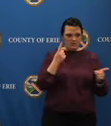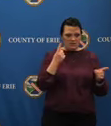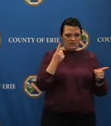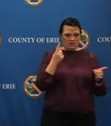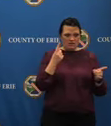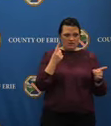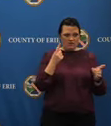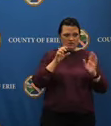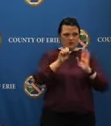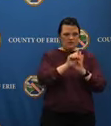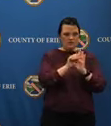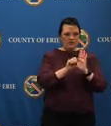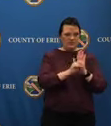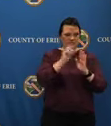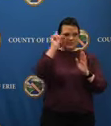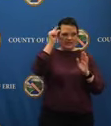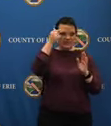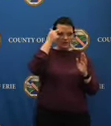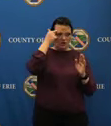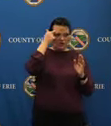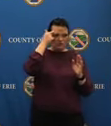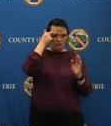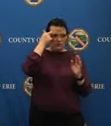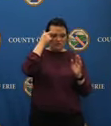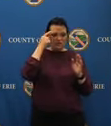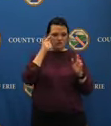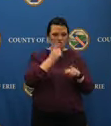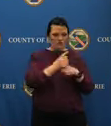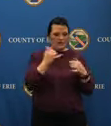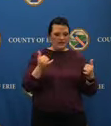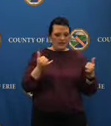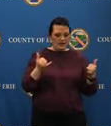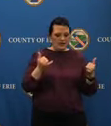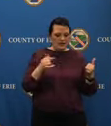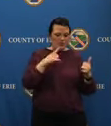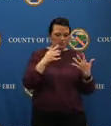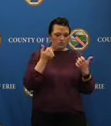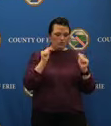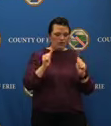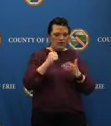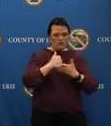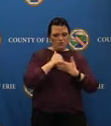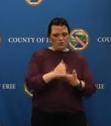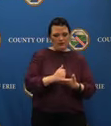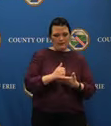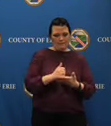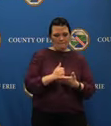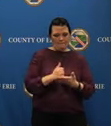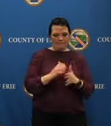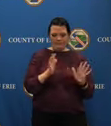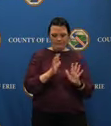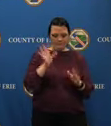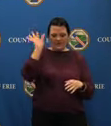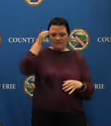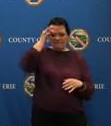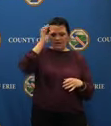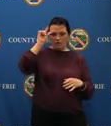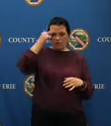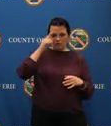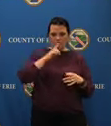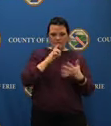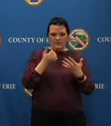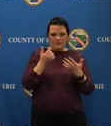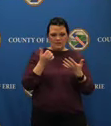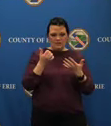the state government is right now trying to help. The federal government is trying to